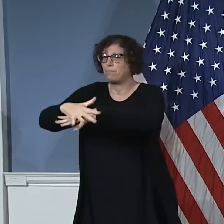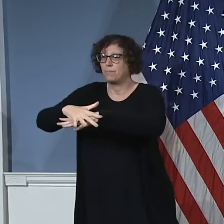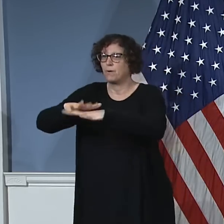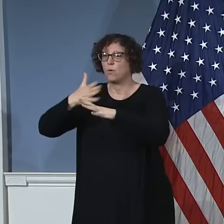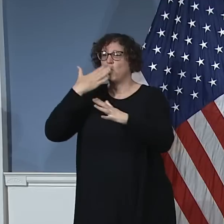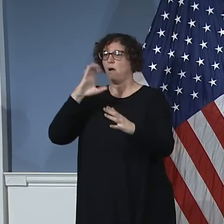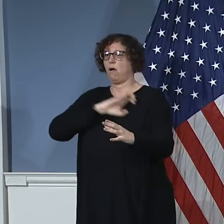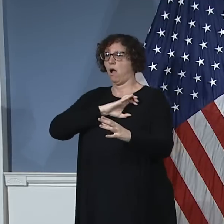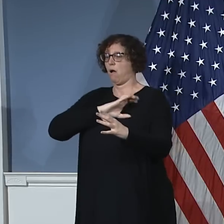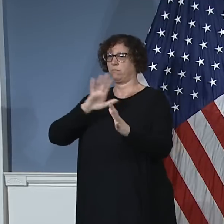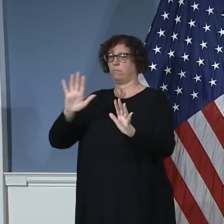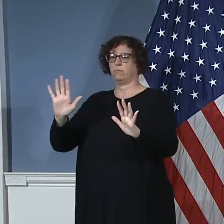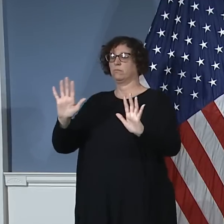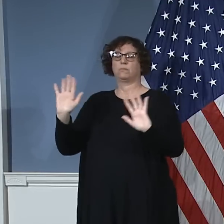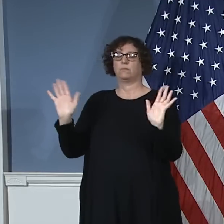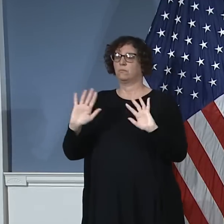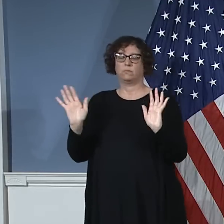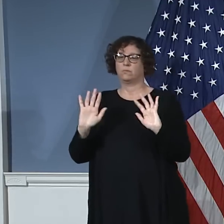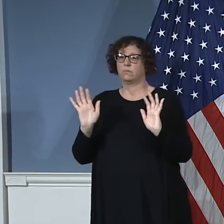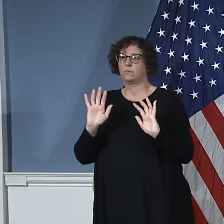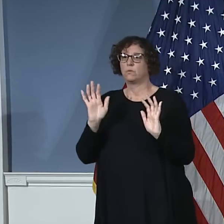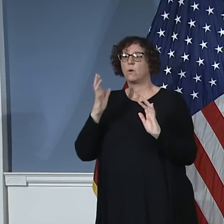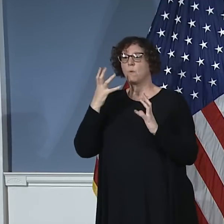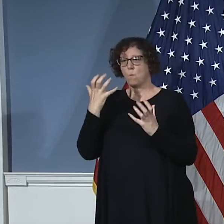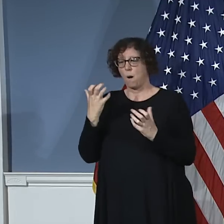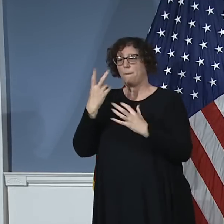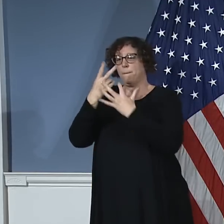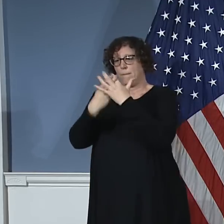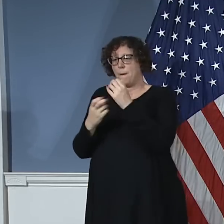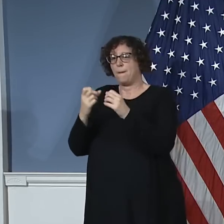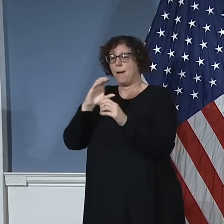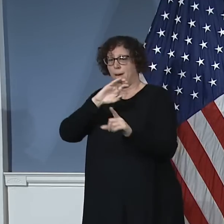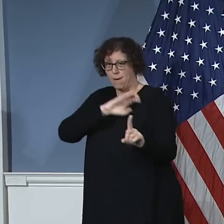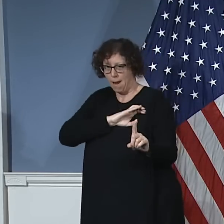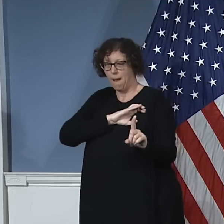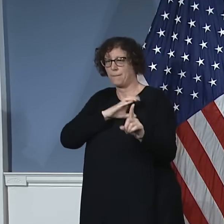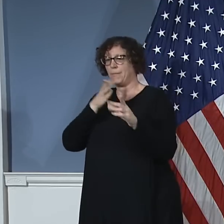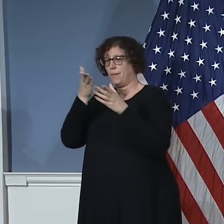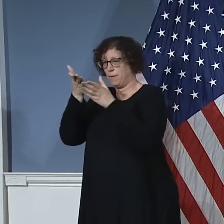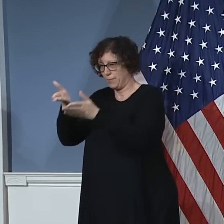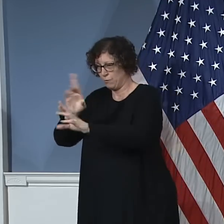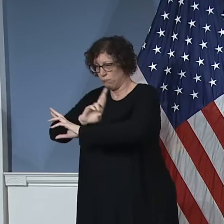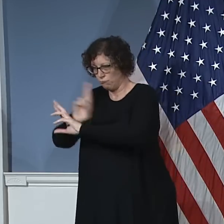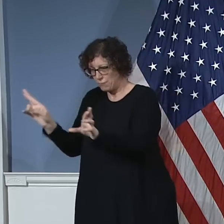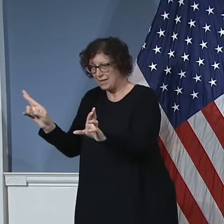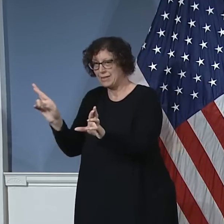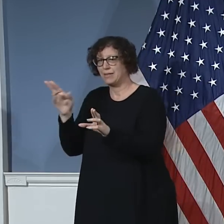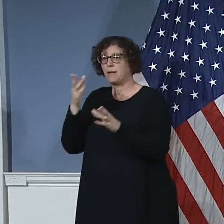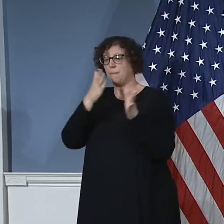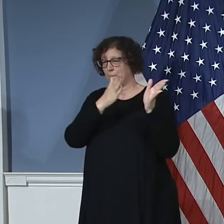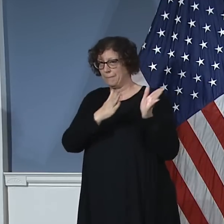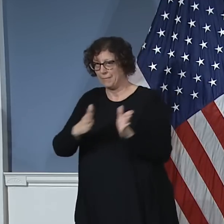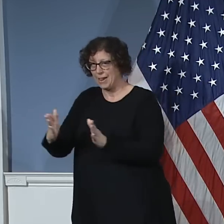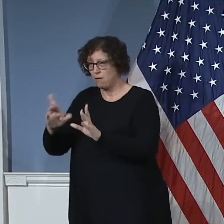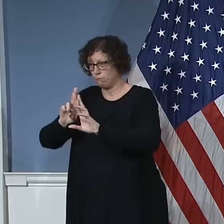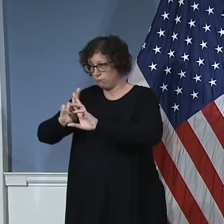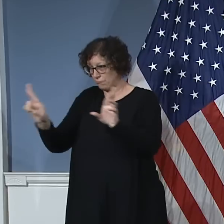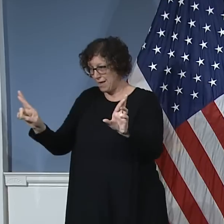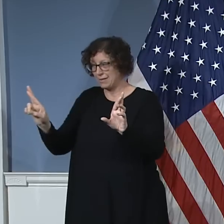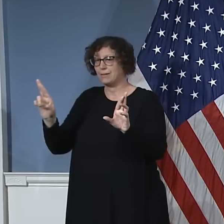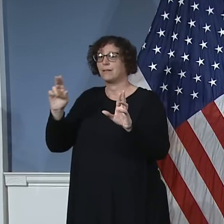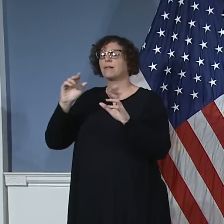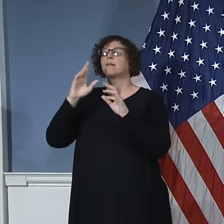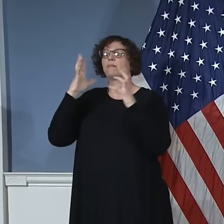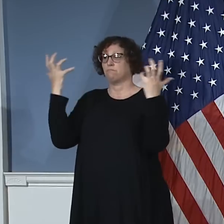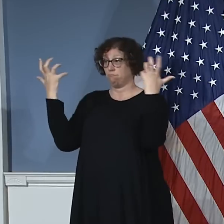thing at a time. We do not have a specific plan for those streets yet. I want to affirm that. There is no specific plan. There is no